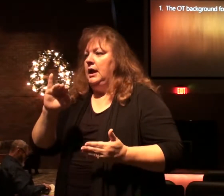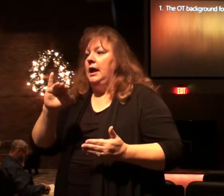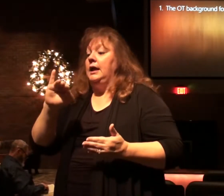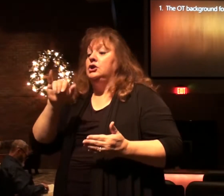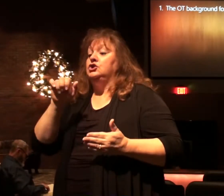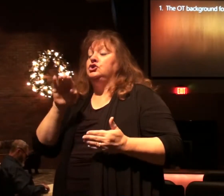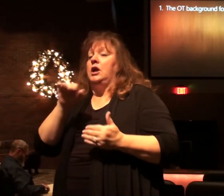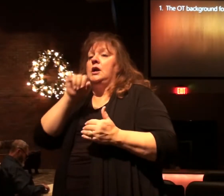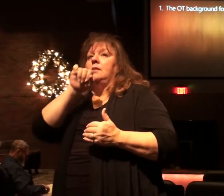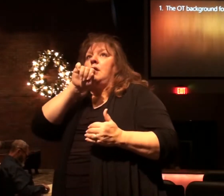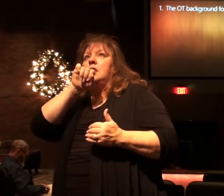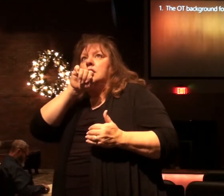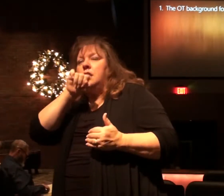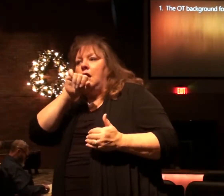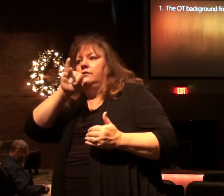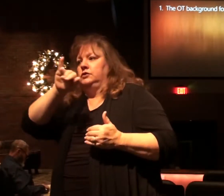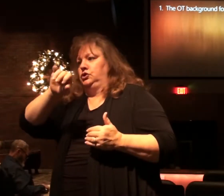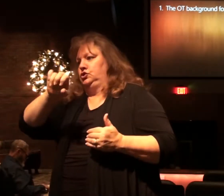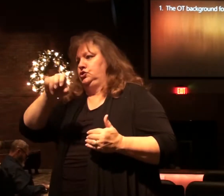sons.